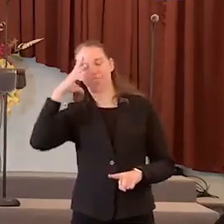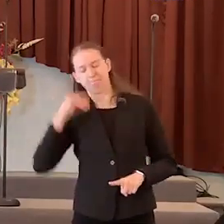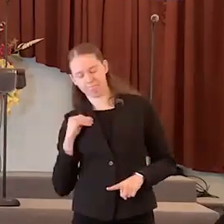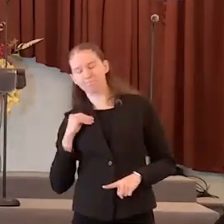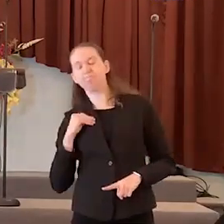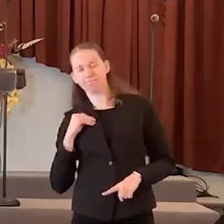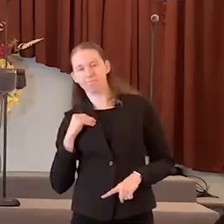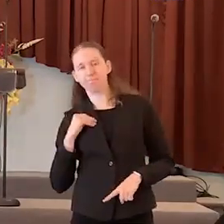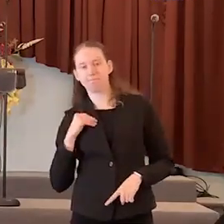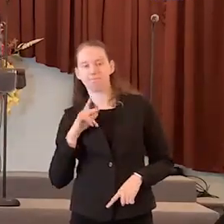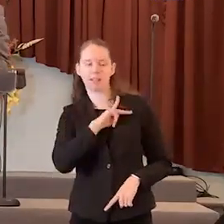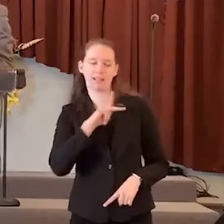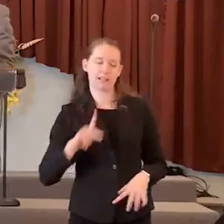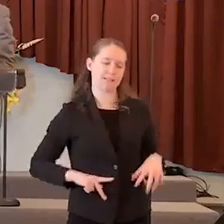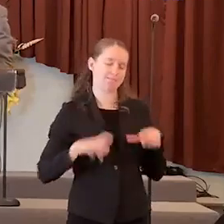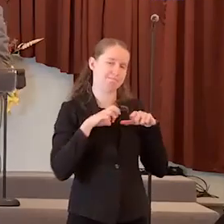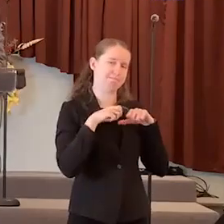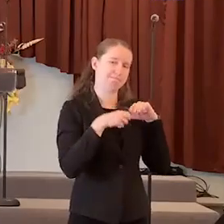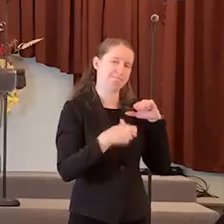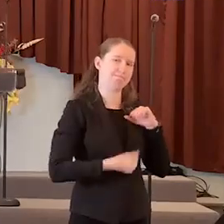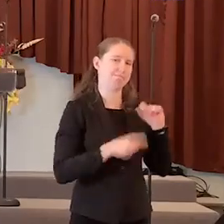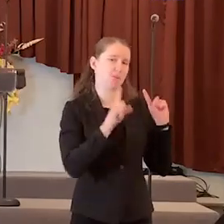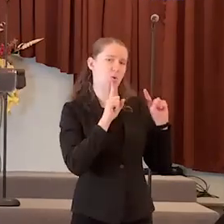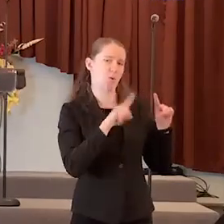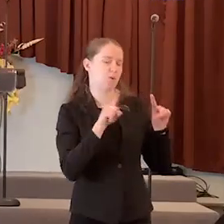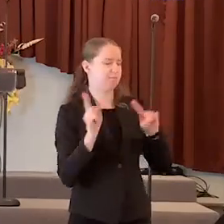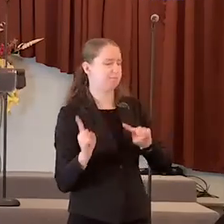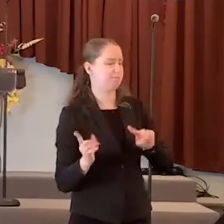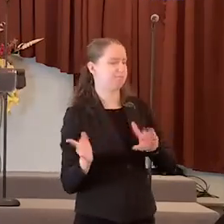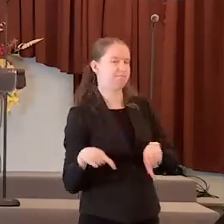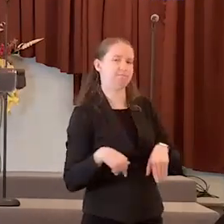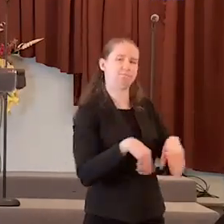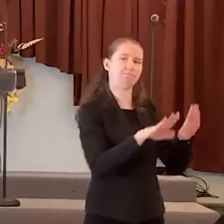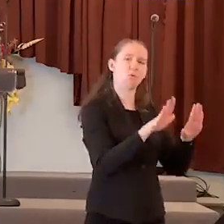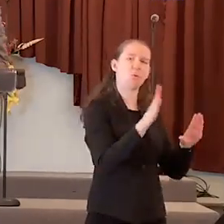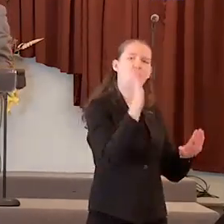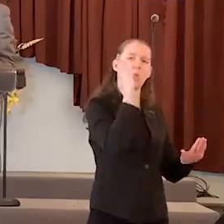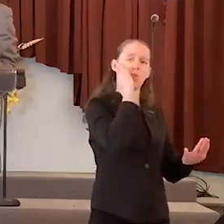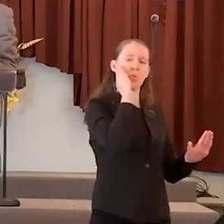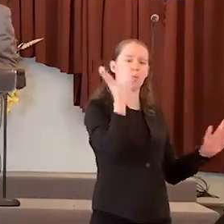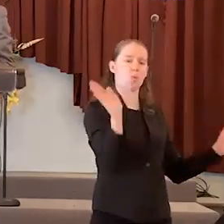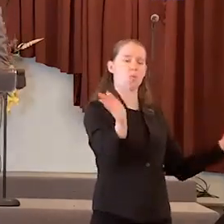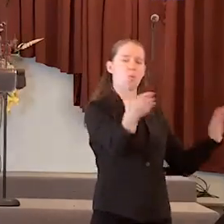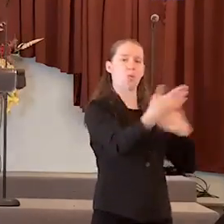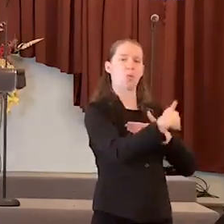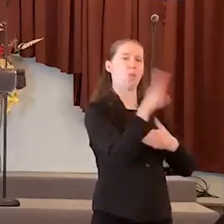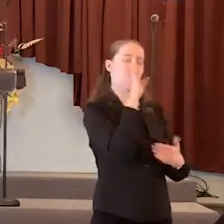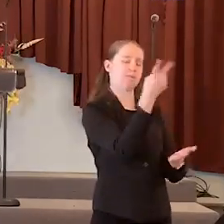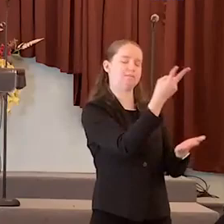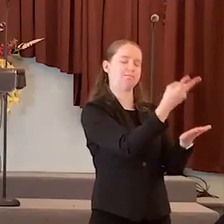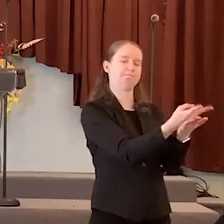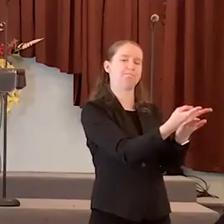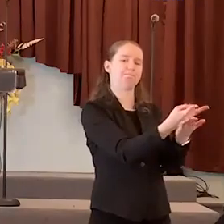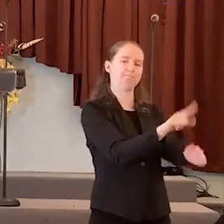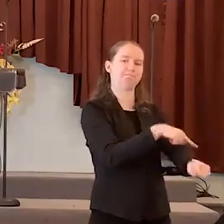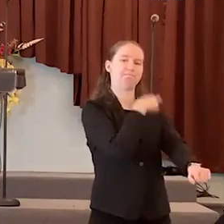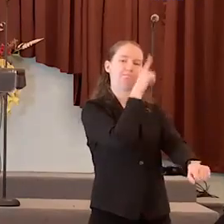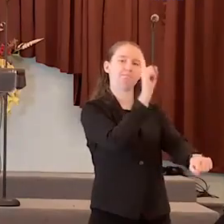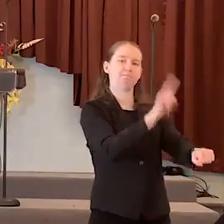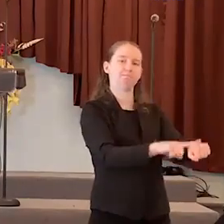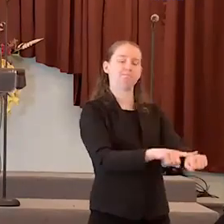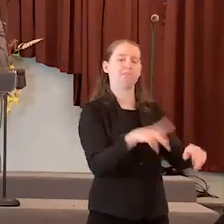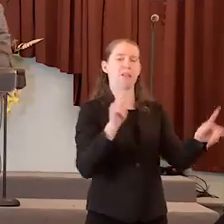the king ordered her to be taken to the grand room where she would lie for many years. The whole kingdom